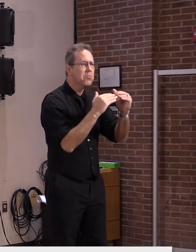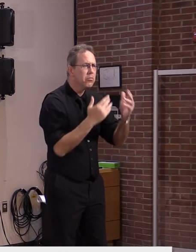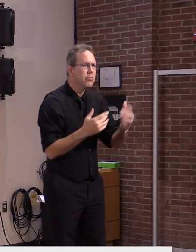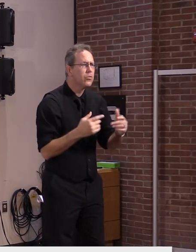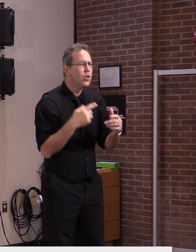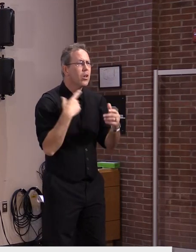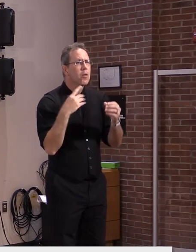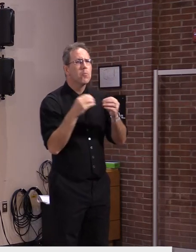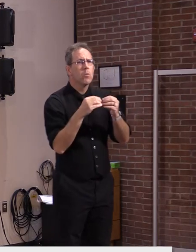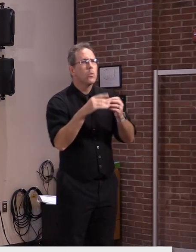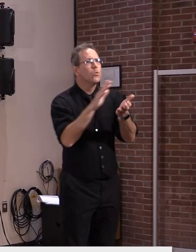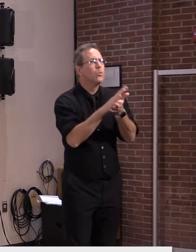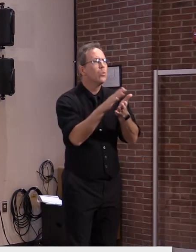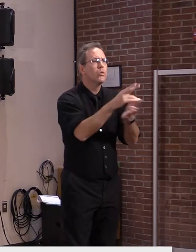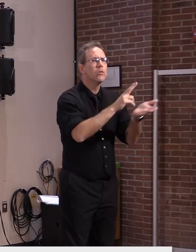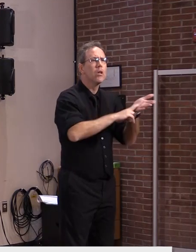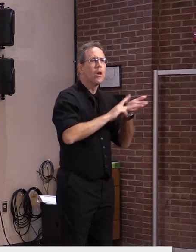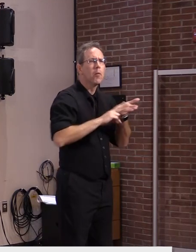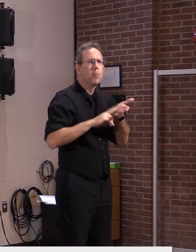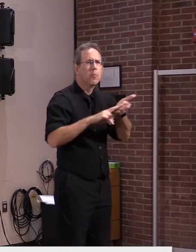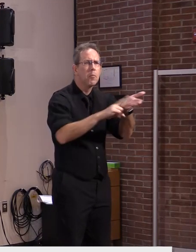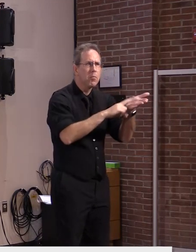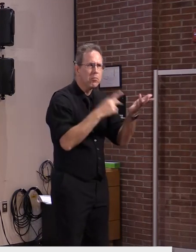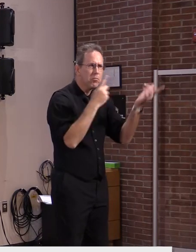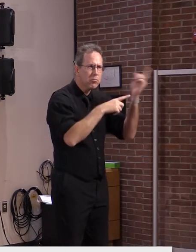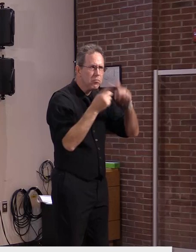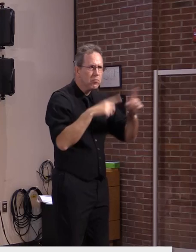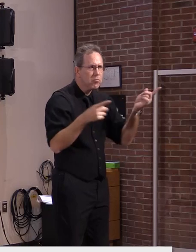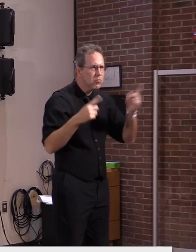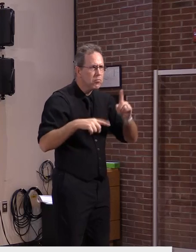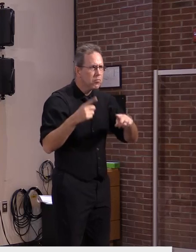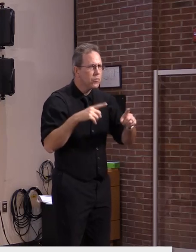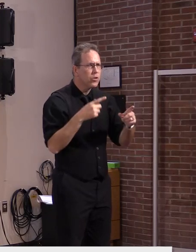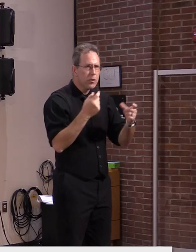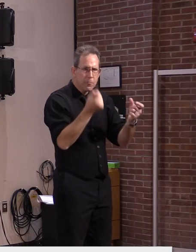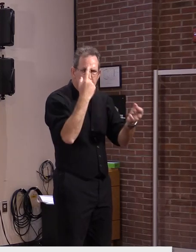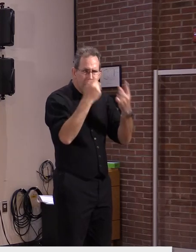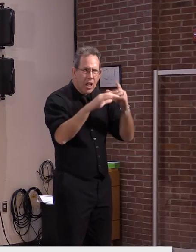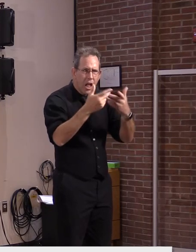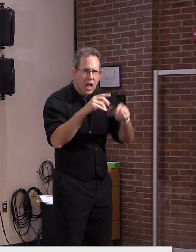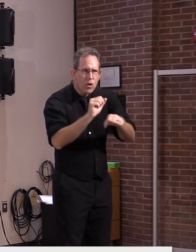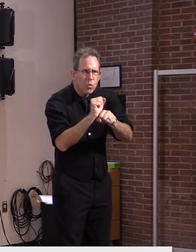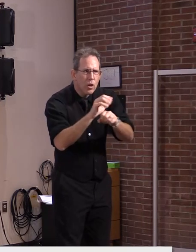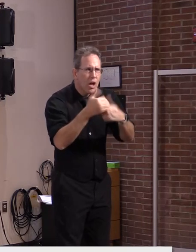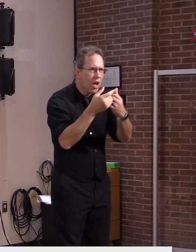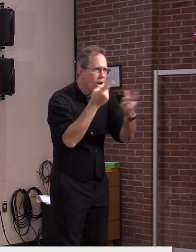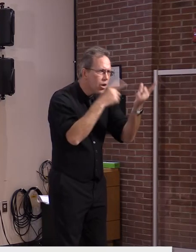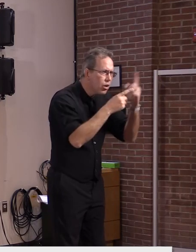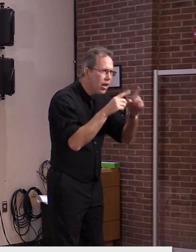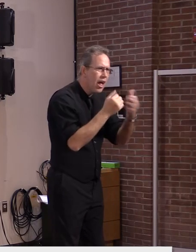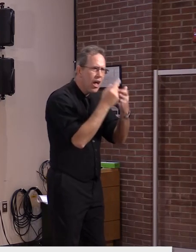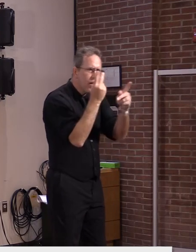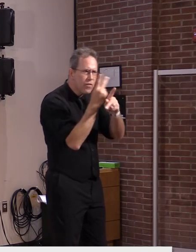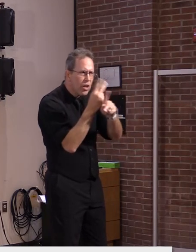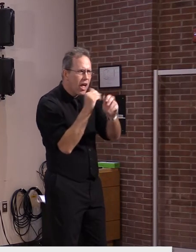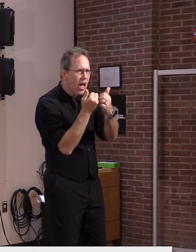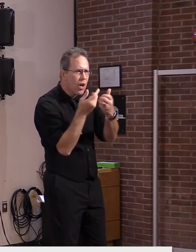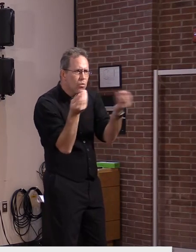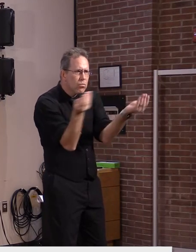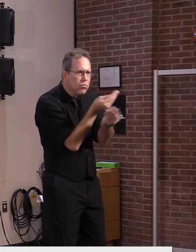take some work at the local level to figure out how to situate this tool in the context of the other tools we have on the table. And as I